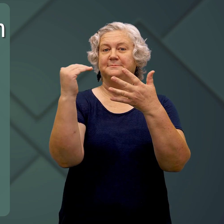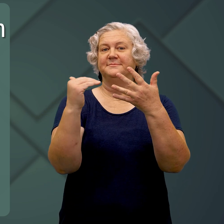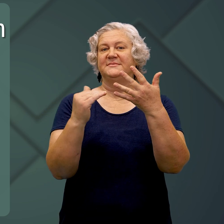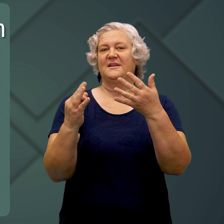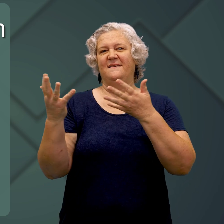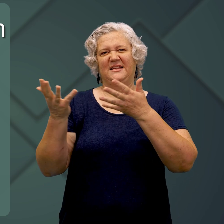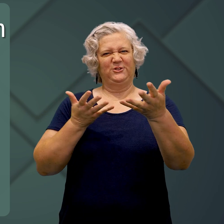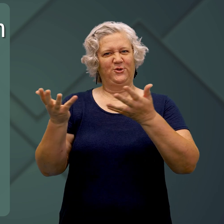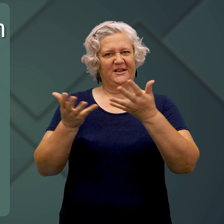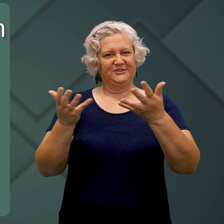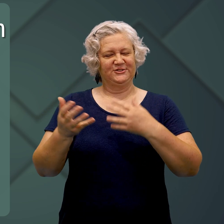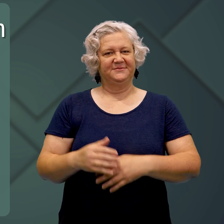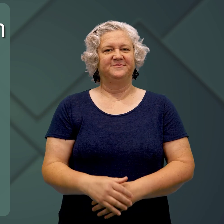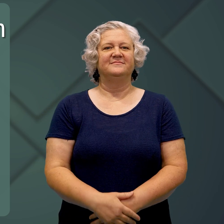Steps of an interaction.